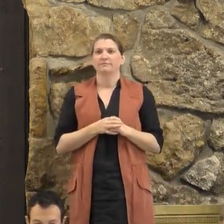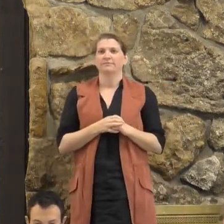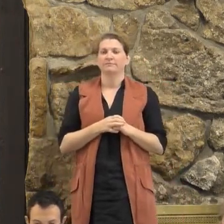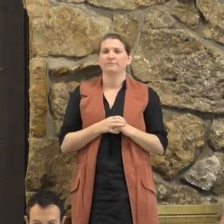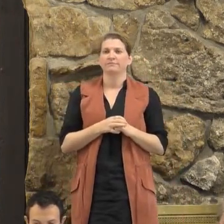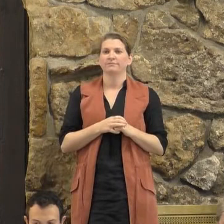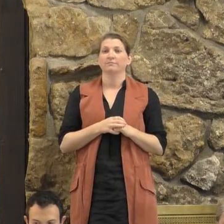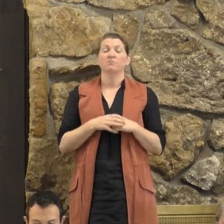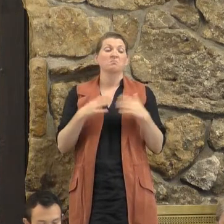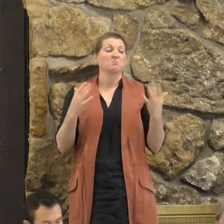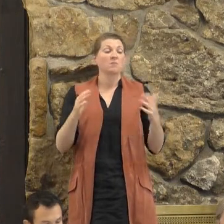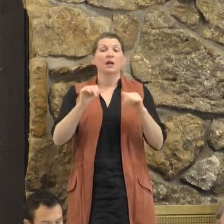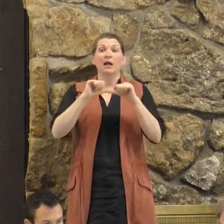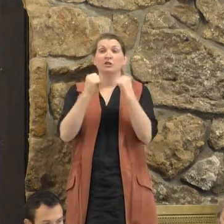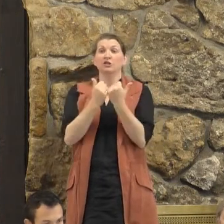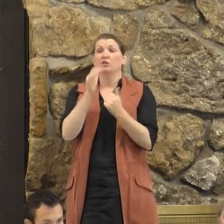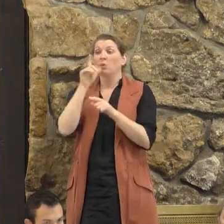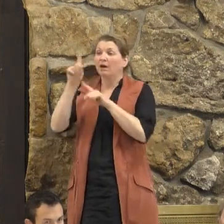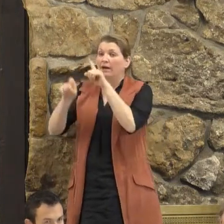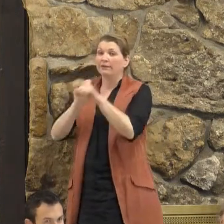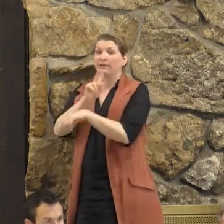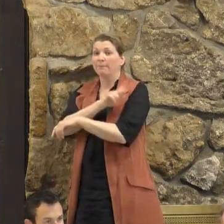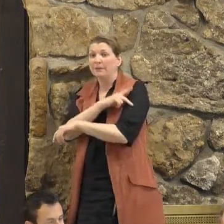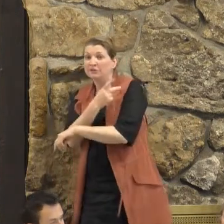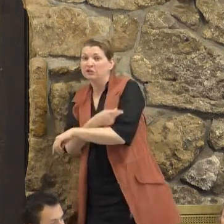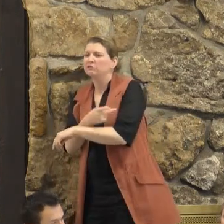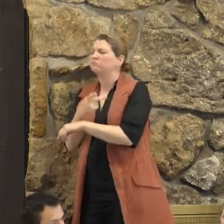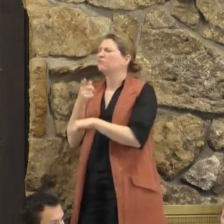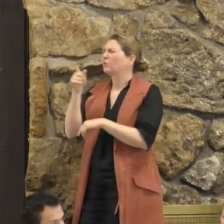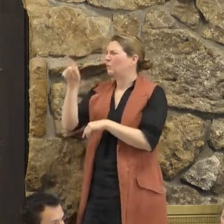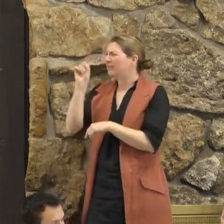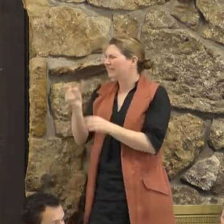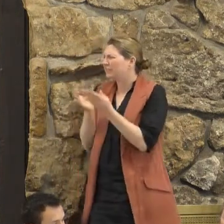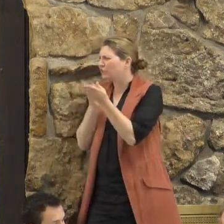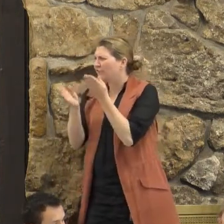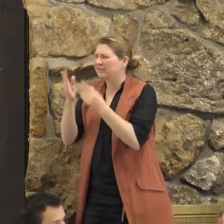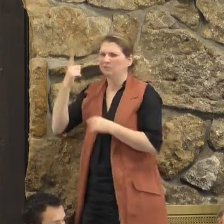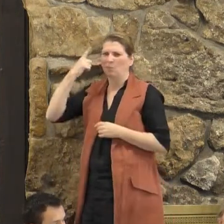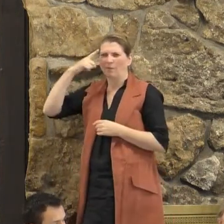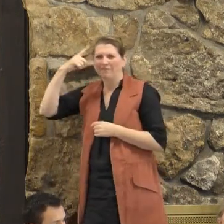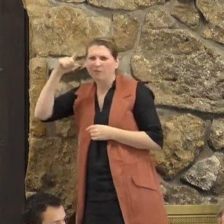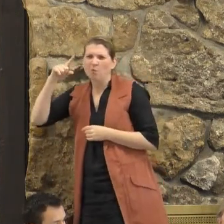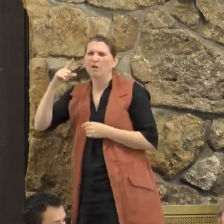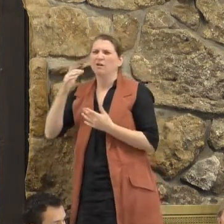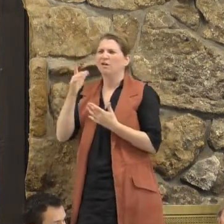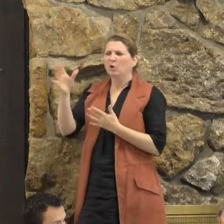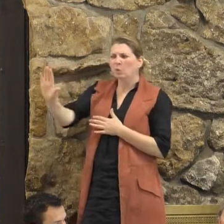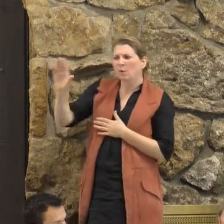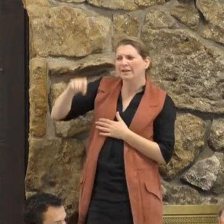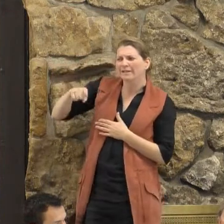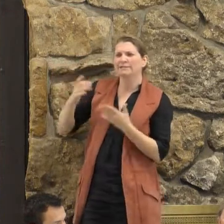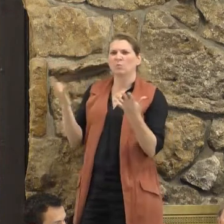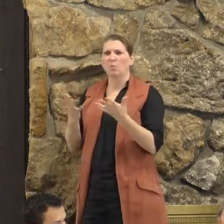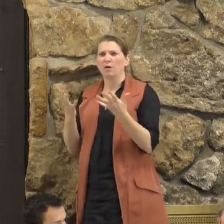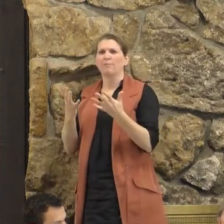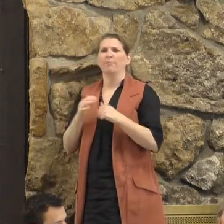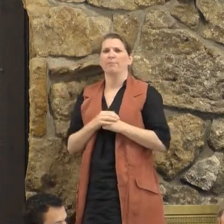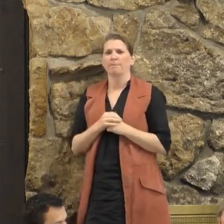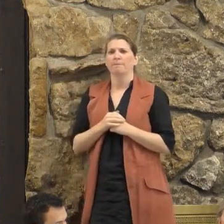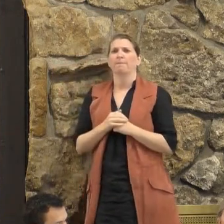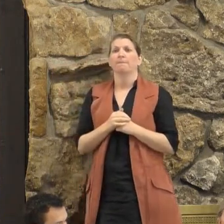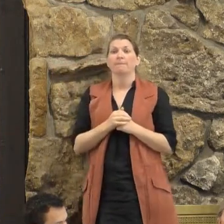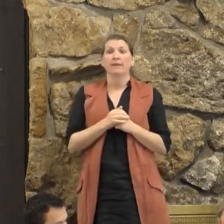information soon. But then the interpreter shows up and facilitates communication. Usually